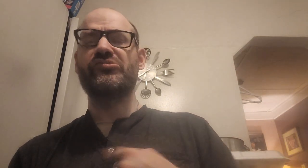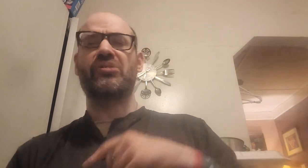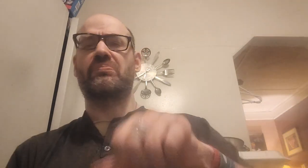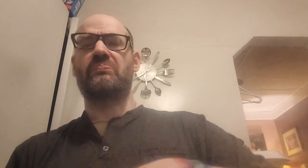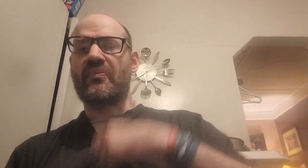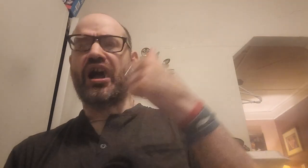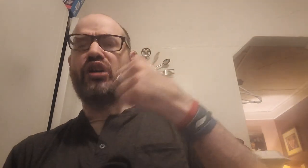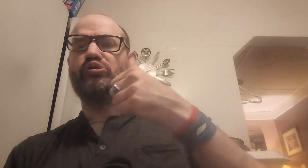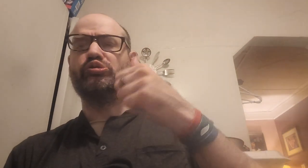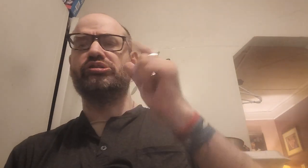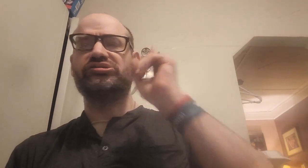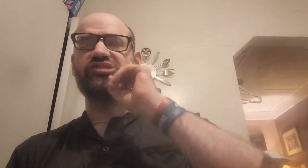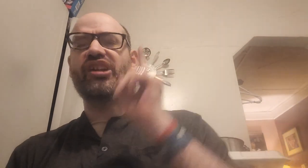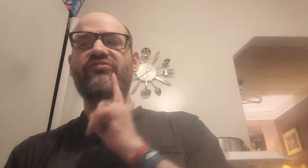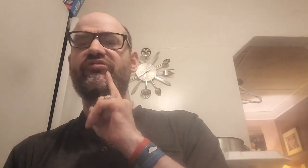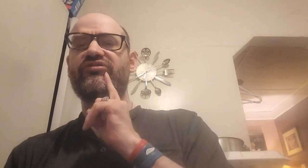I'm proud I'm deaf.